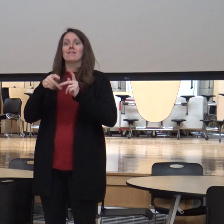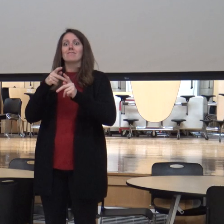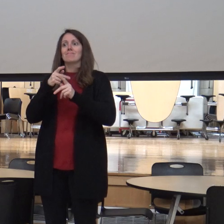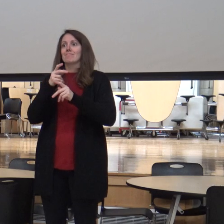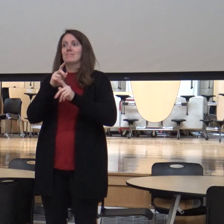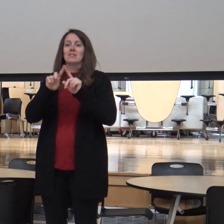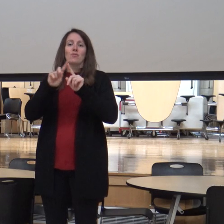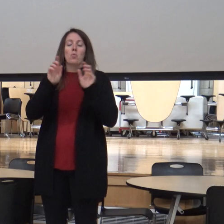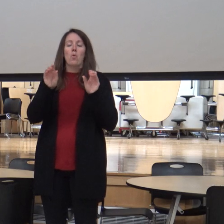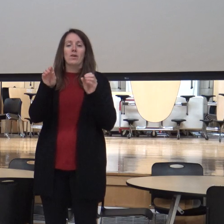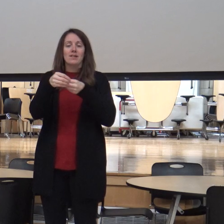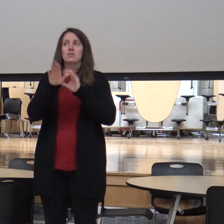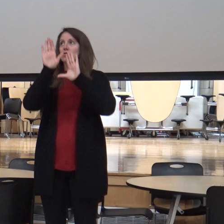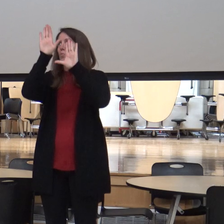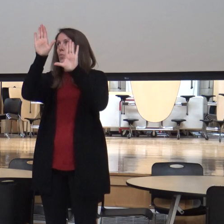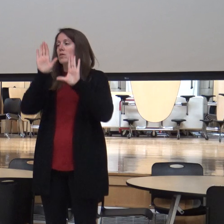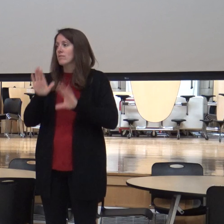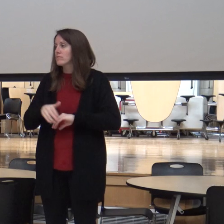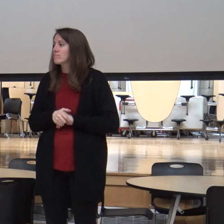fantastic.